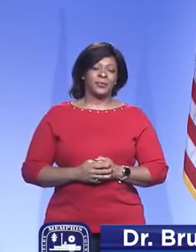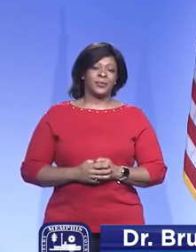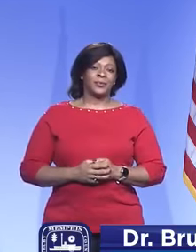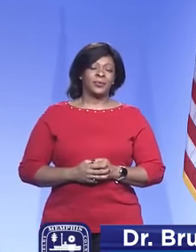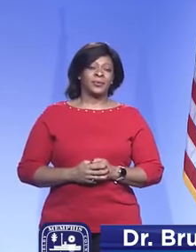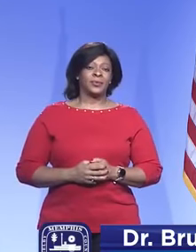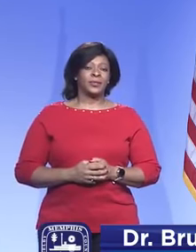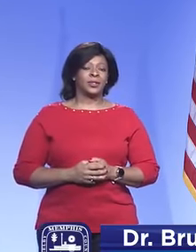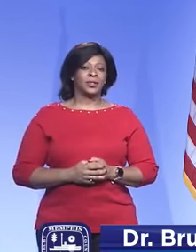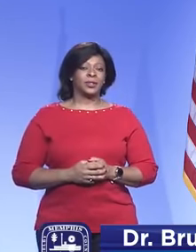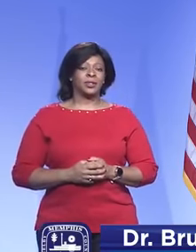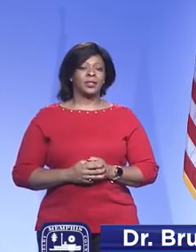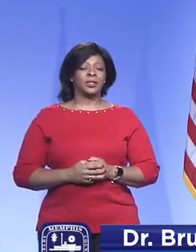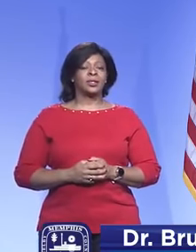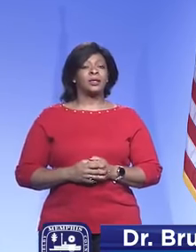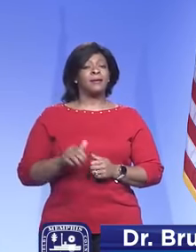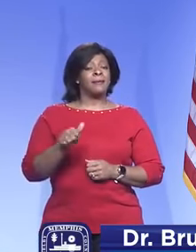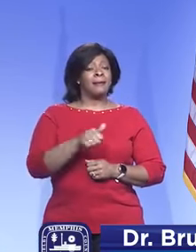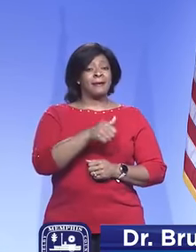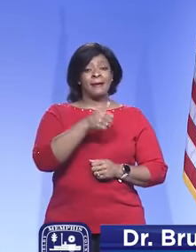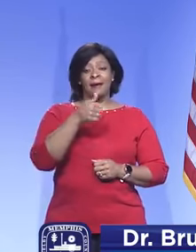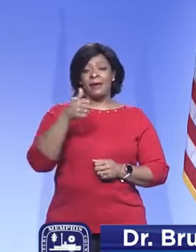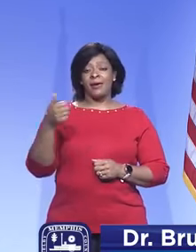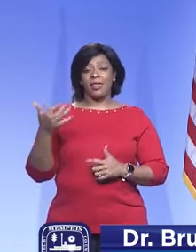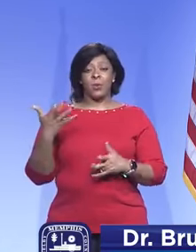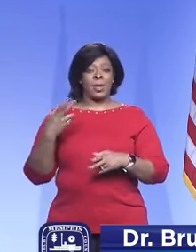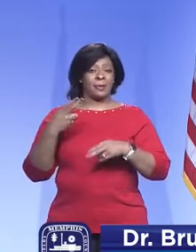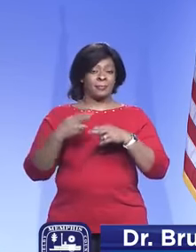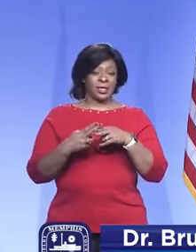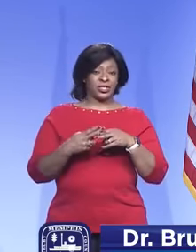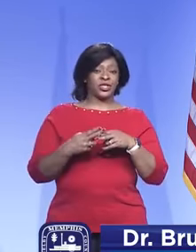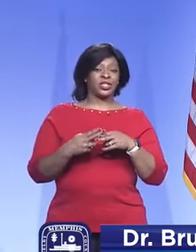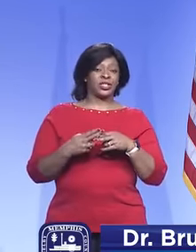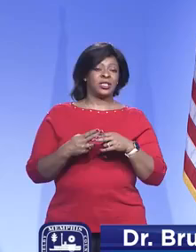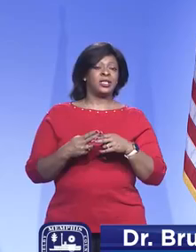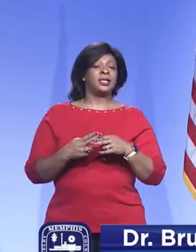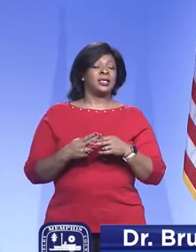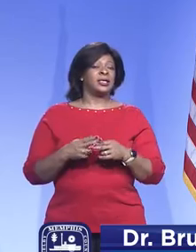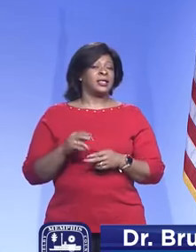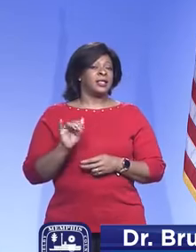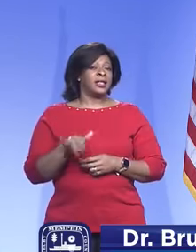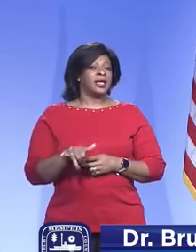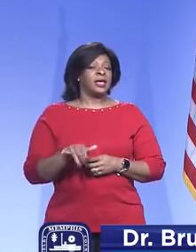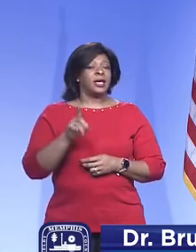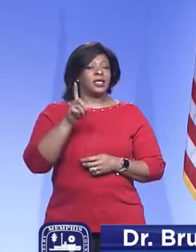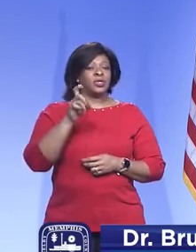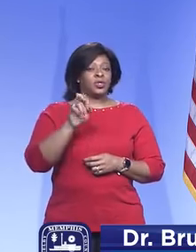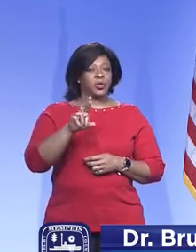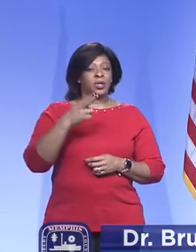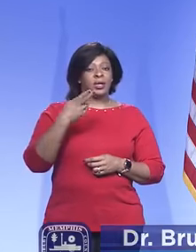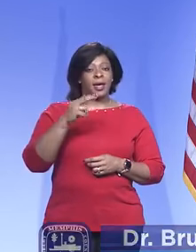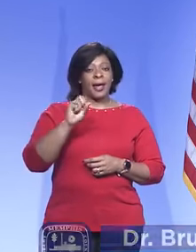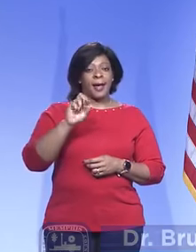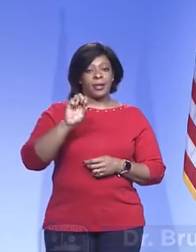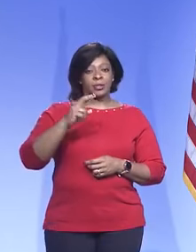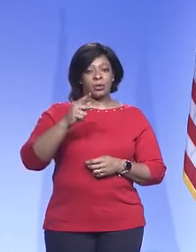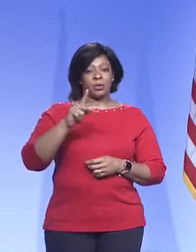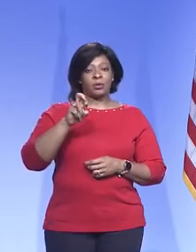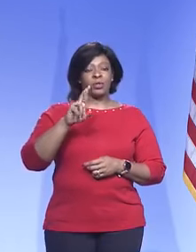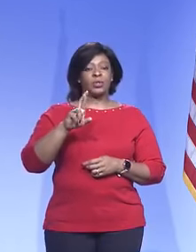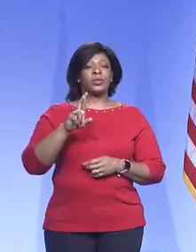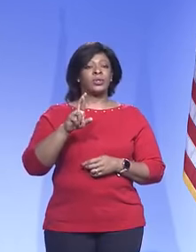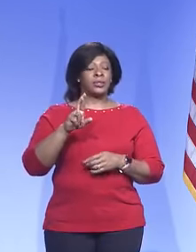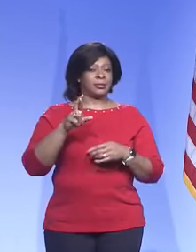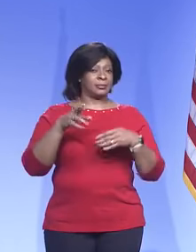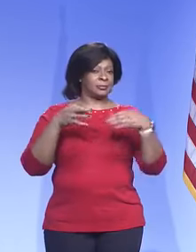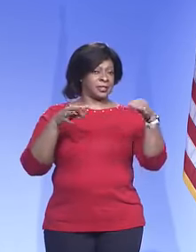The other thing that I want to follow up on that Dr. Haushalter alluded to